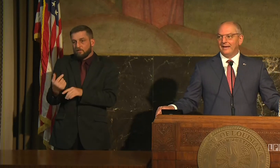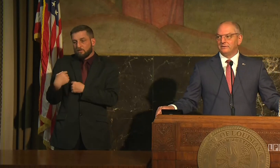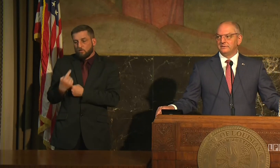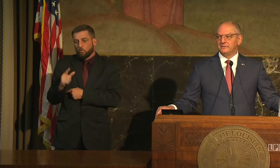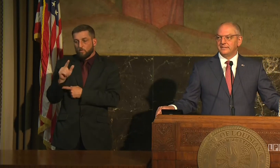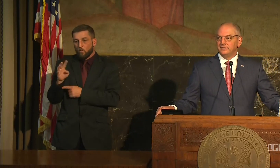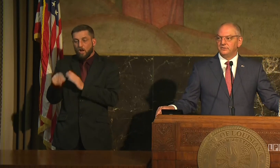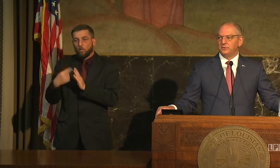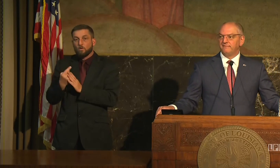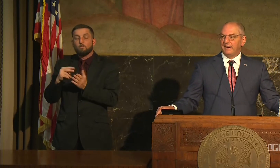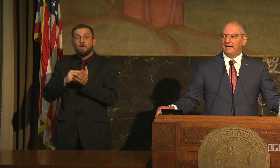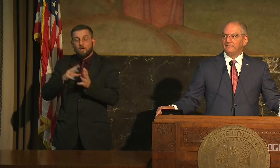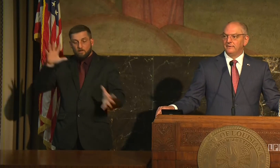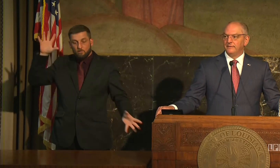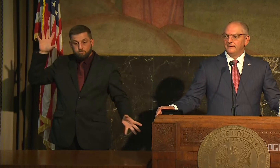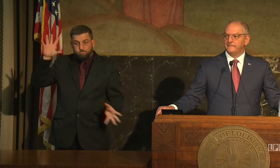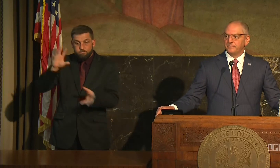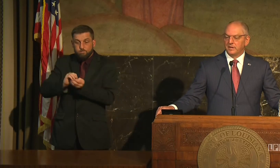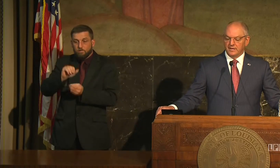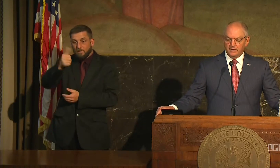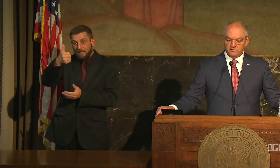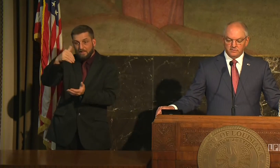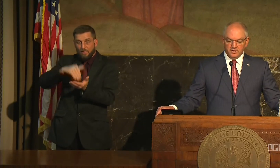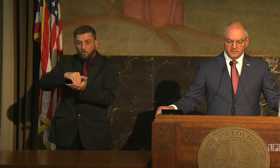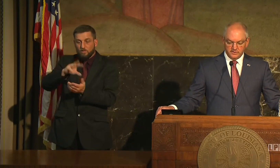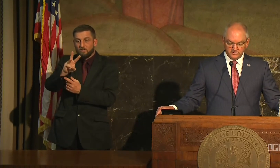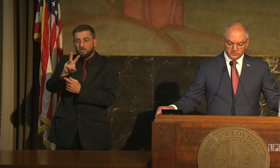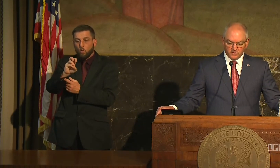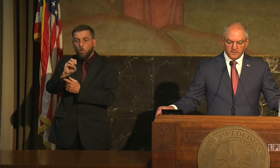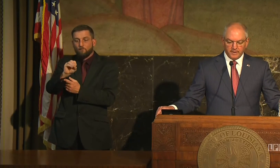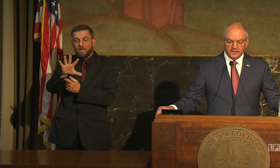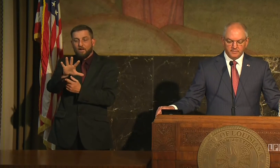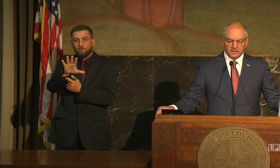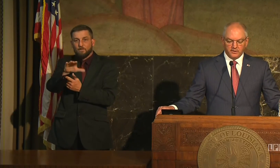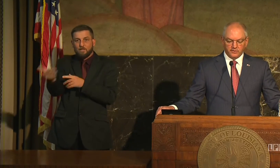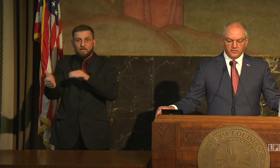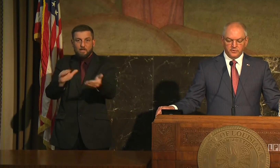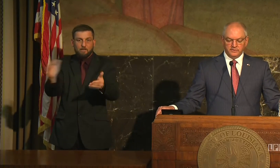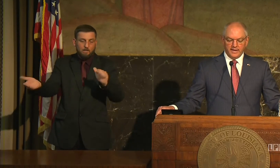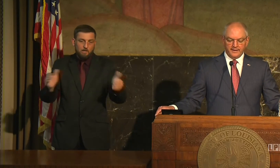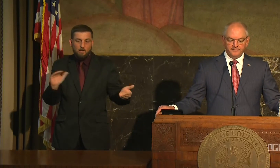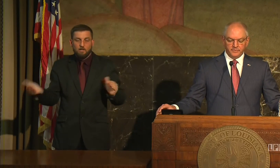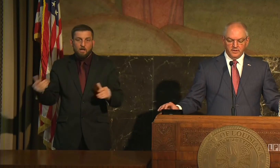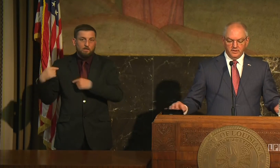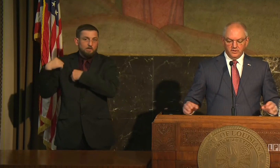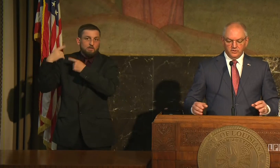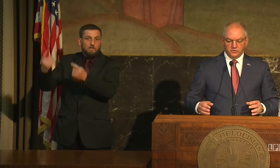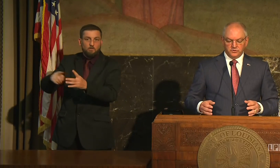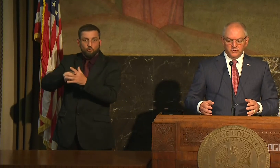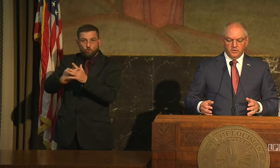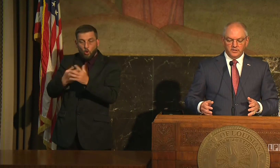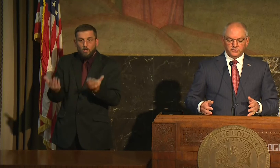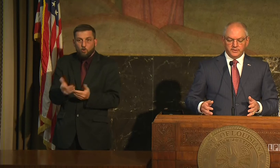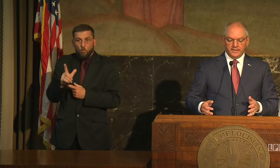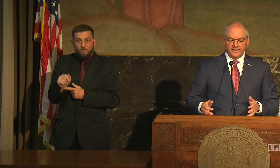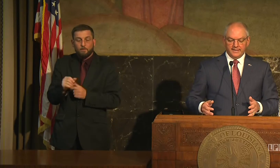to 10,605 deaths since the start of the pandemic here in Louisiana.